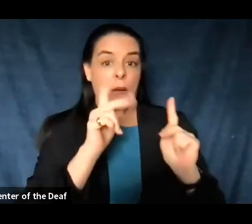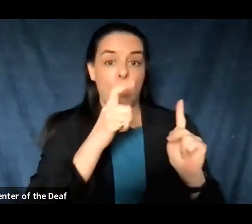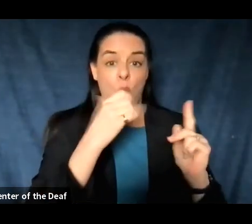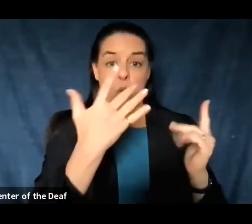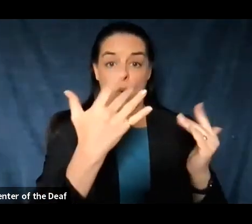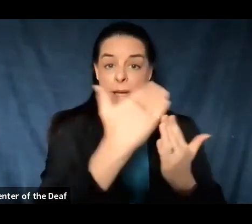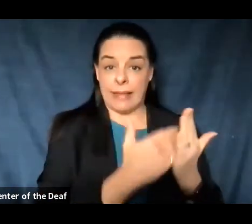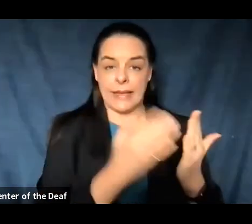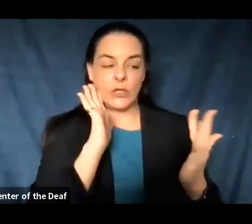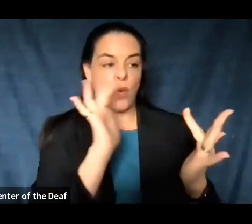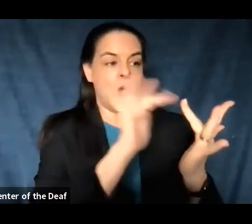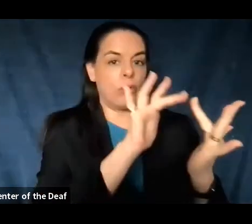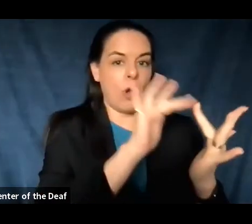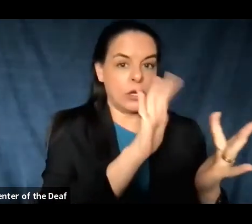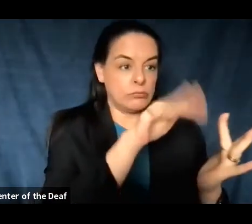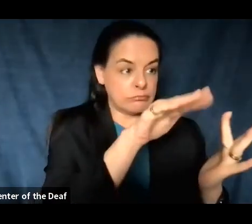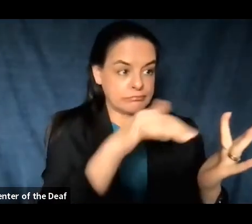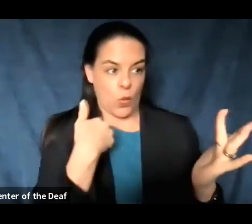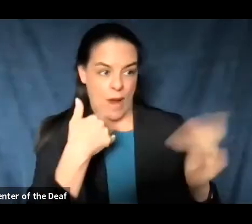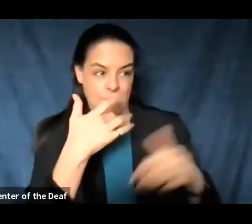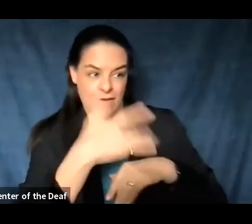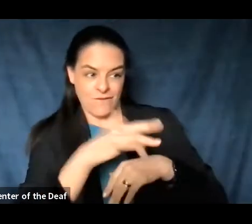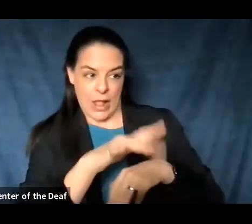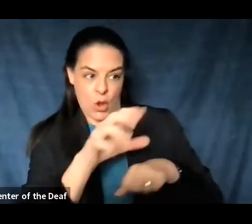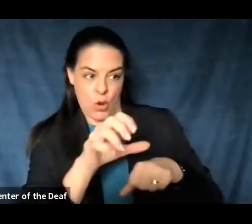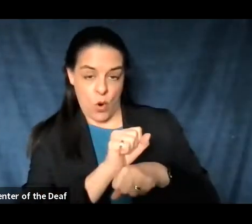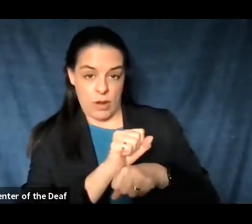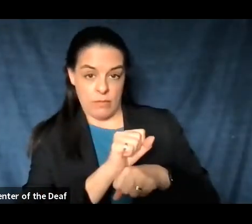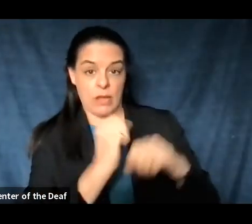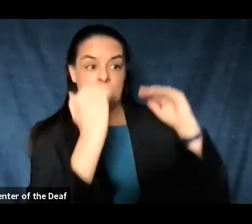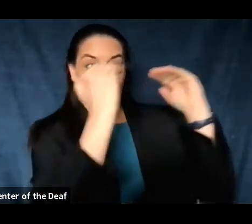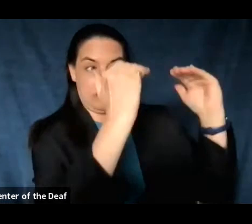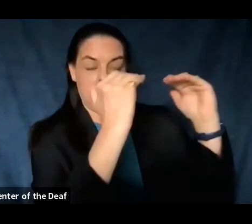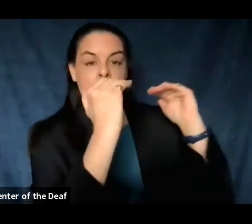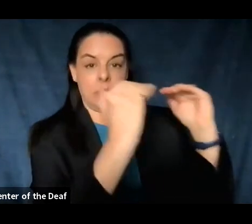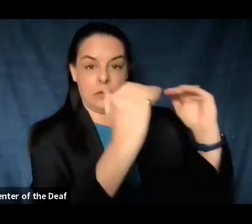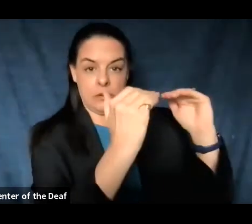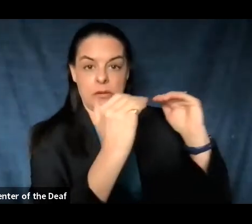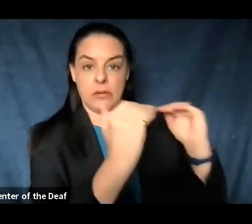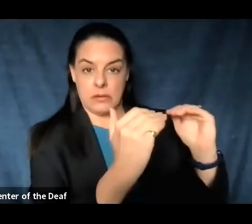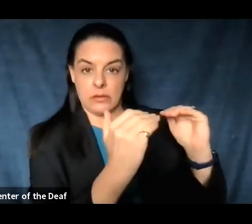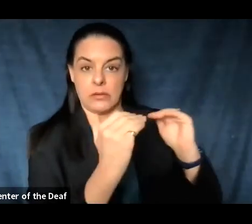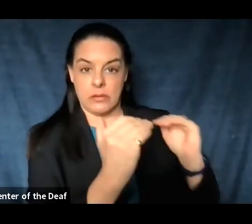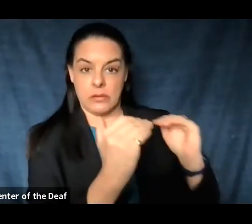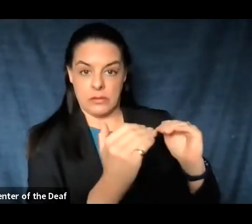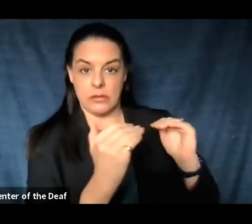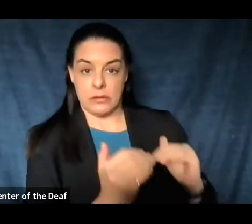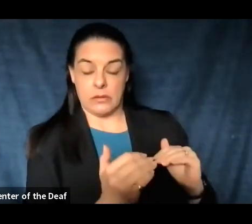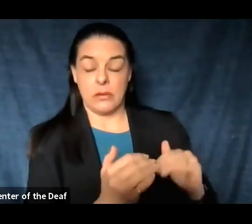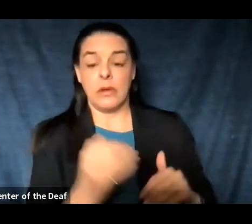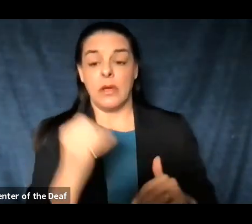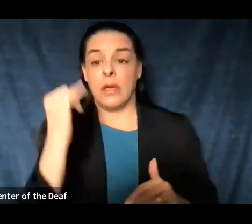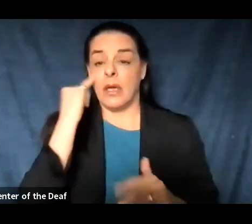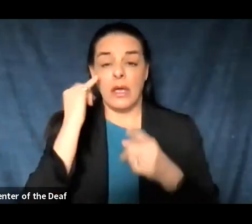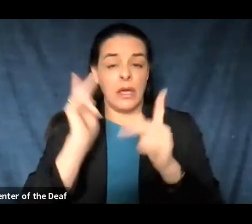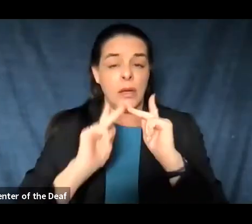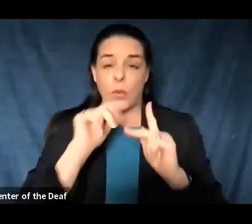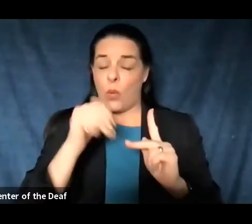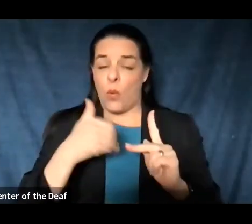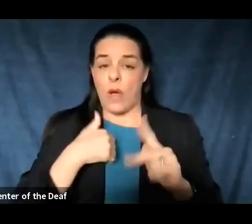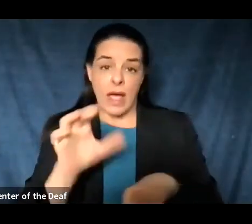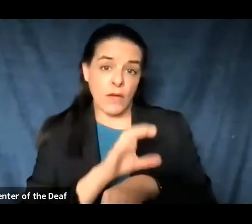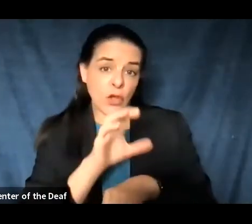for available appointments in the order in which the name appears on the list. For those who don't have a computer or